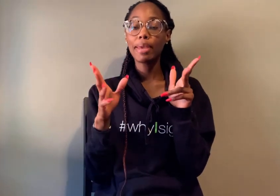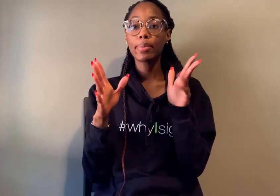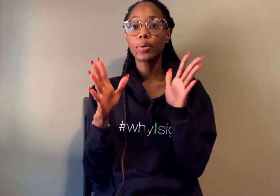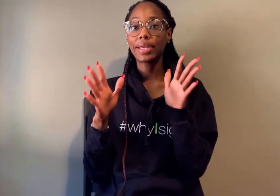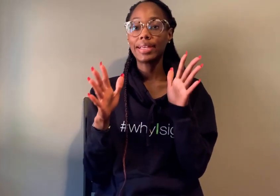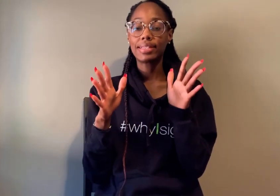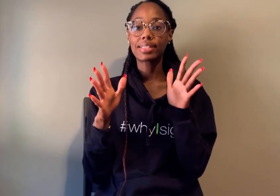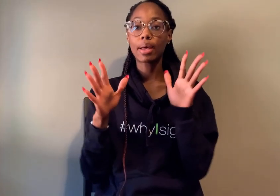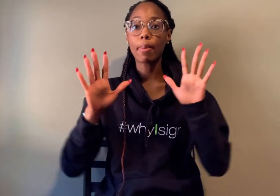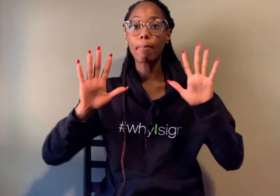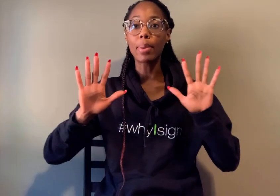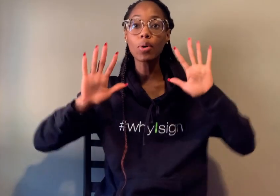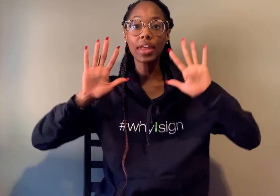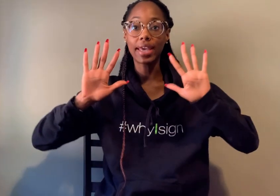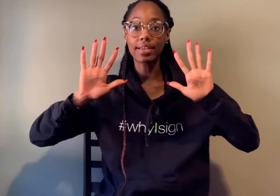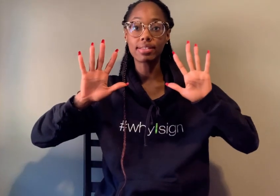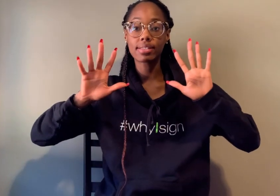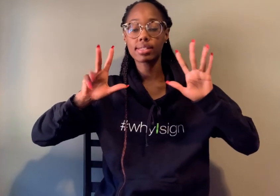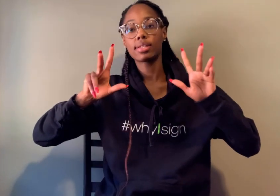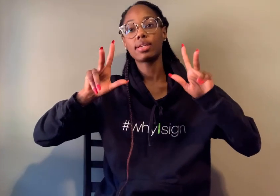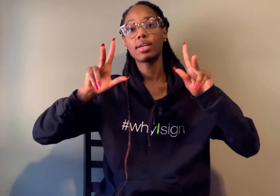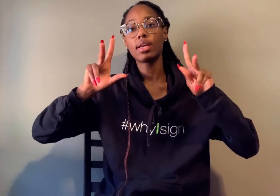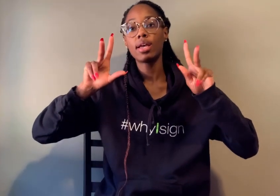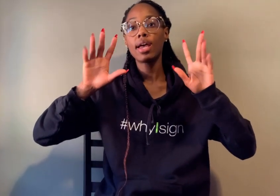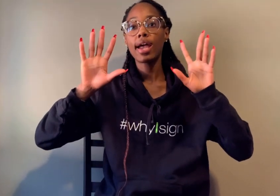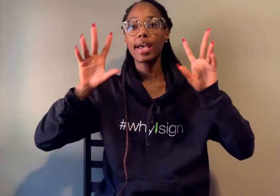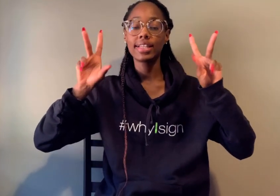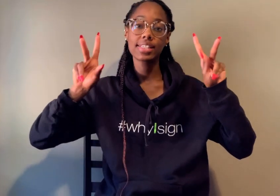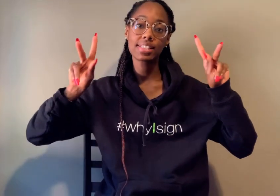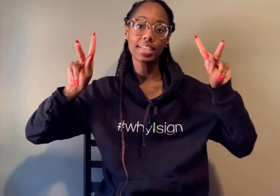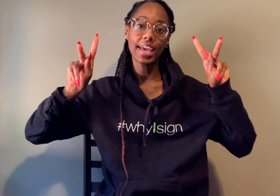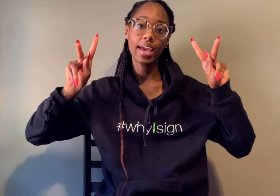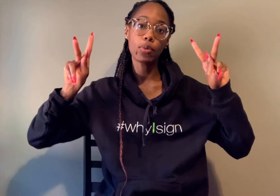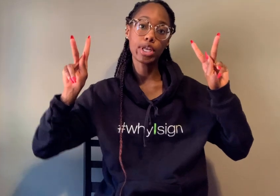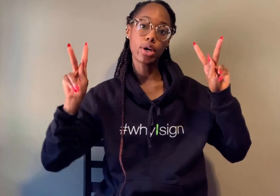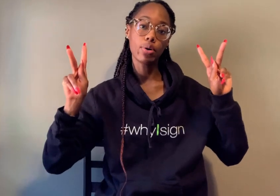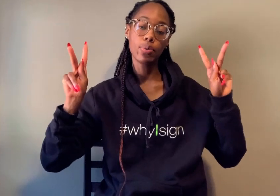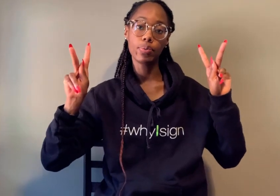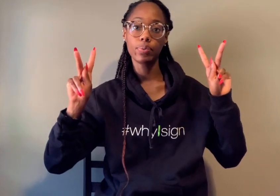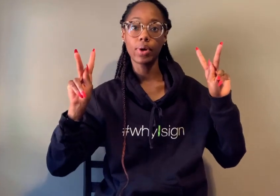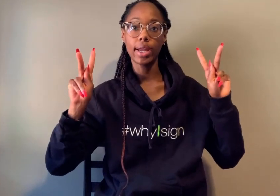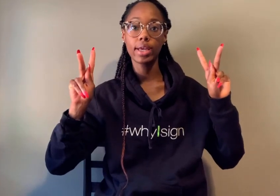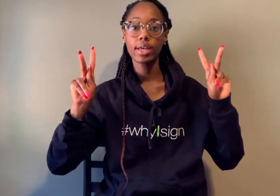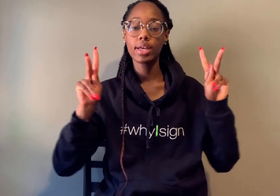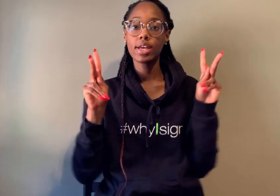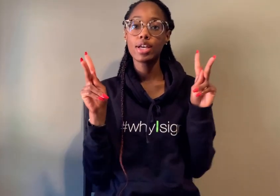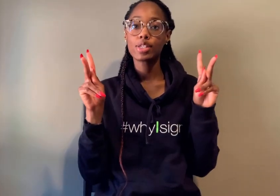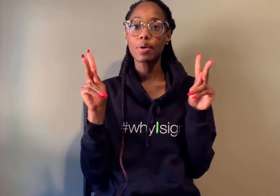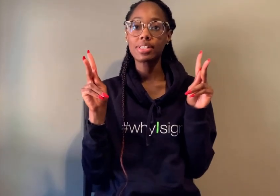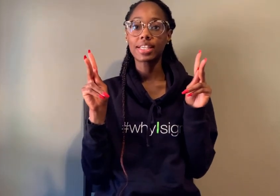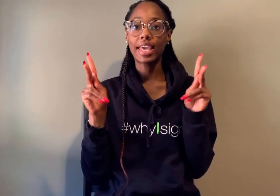people is both hands. And this is a K, we know, right? So it's a